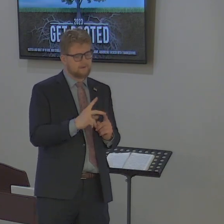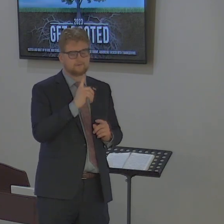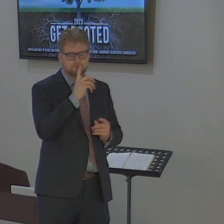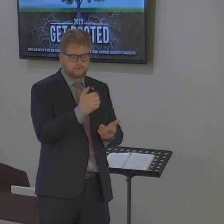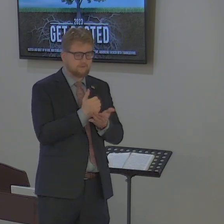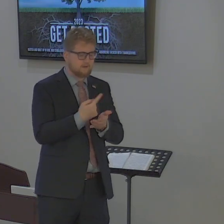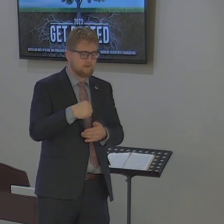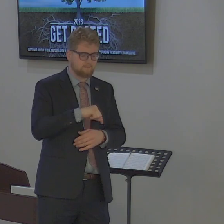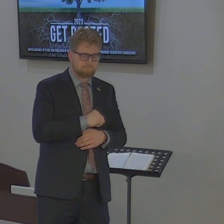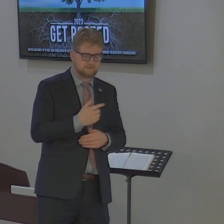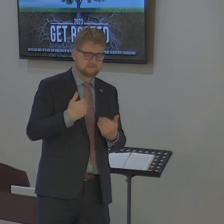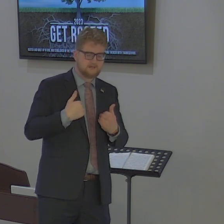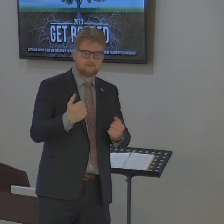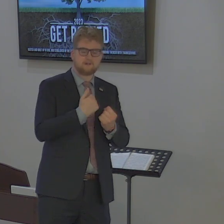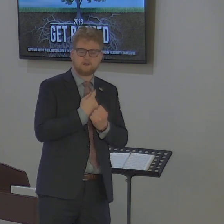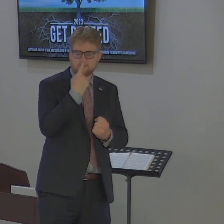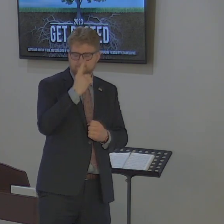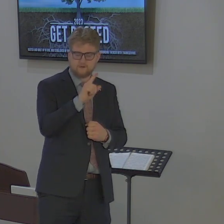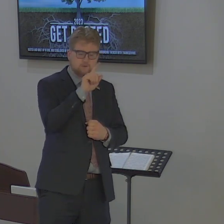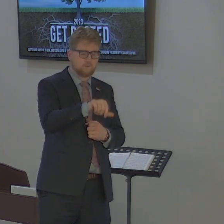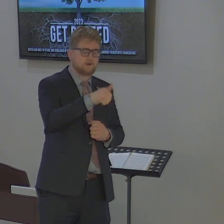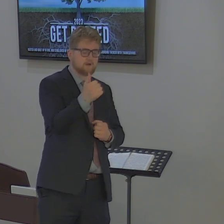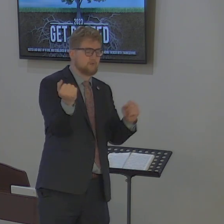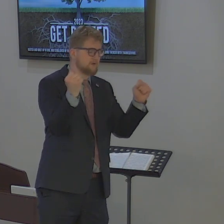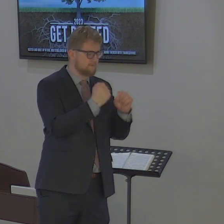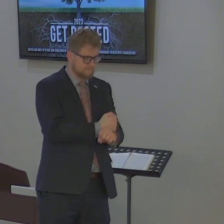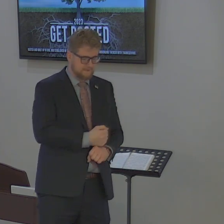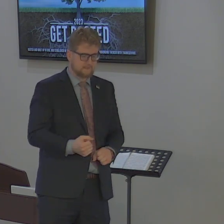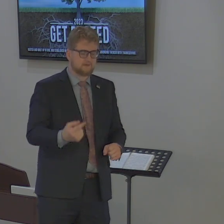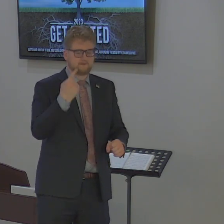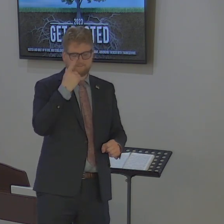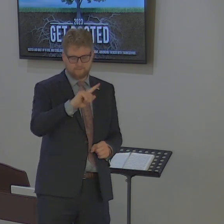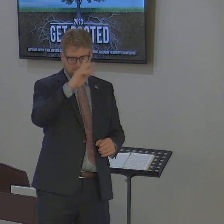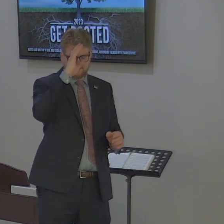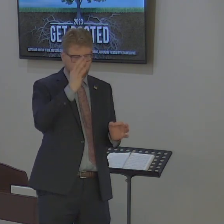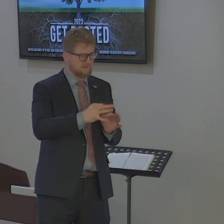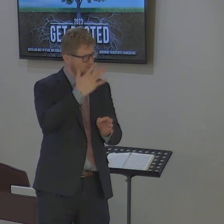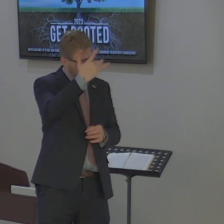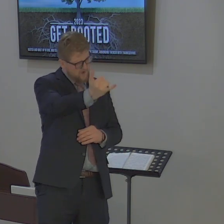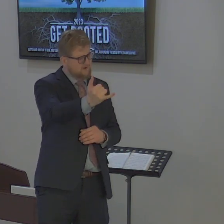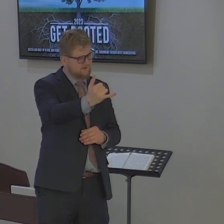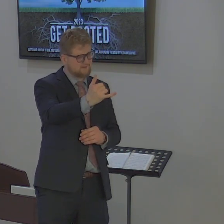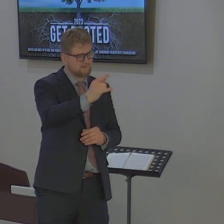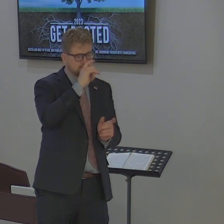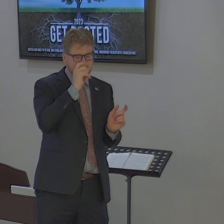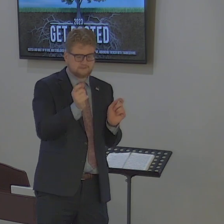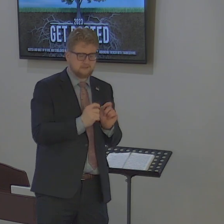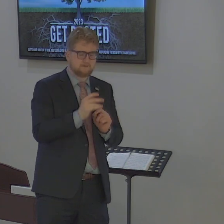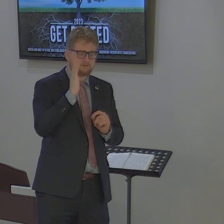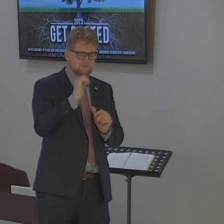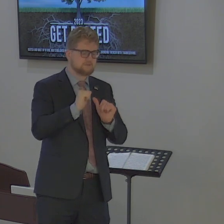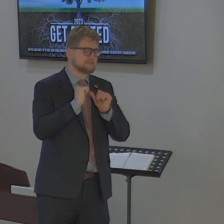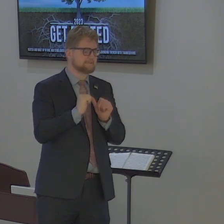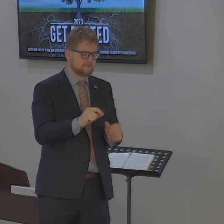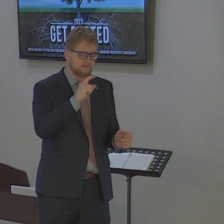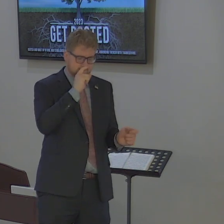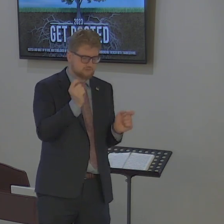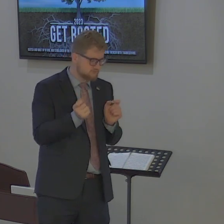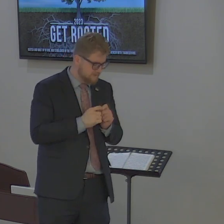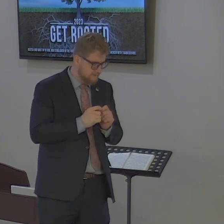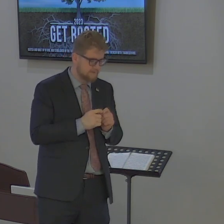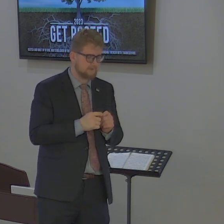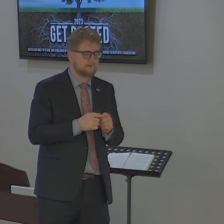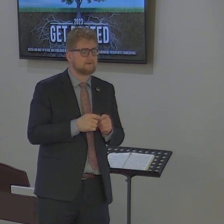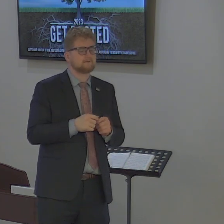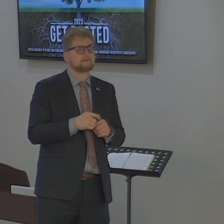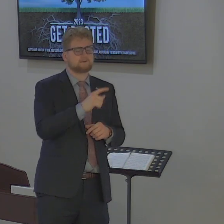for one another and a fight within us to stand and contend for the faith. Why? Because deceivers are going to continue to deceive, and